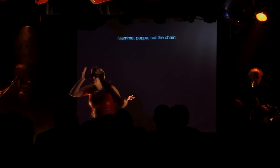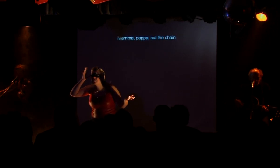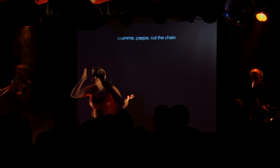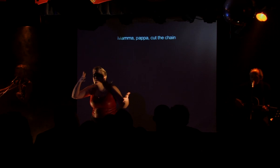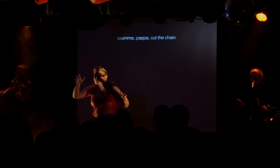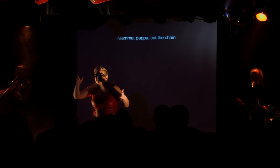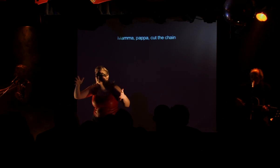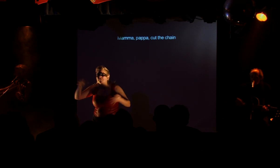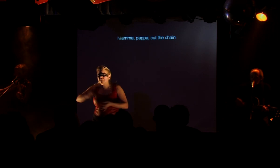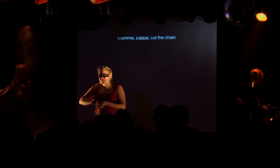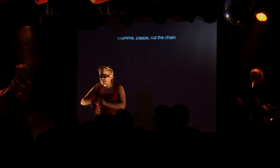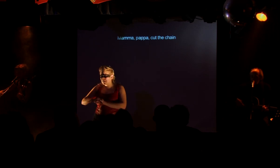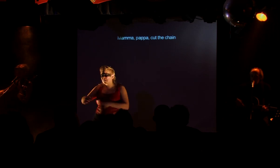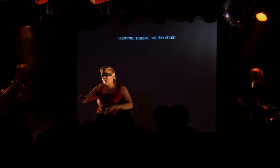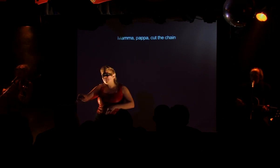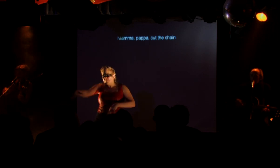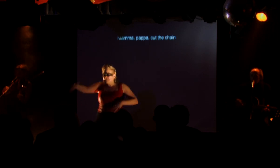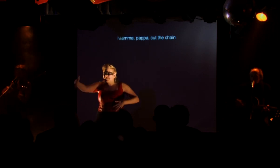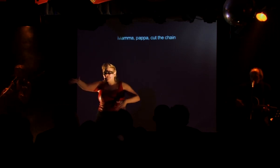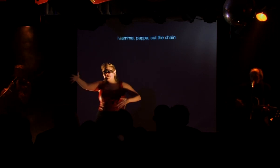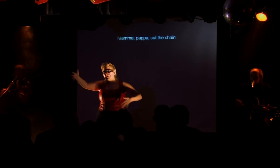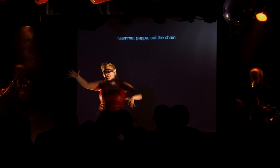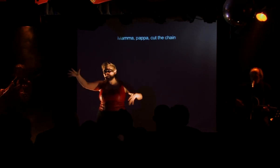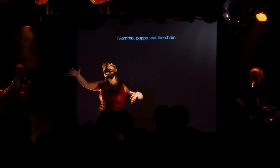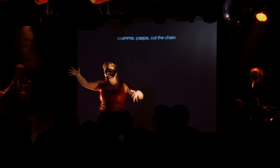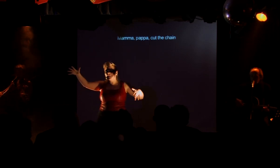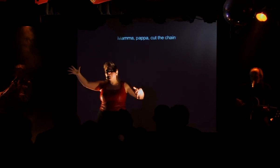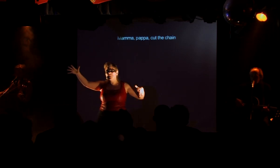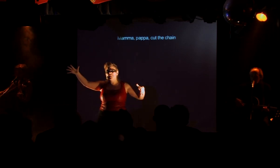Ma na na, comme un change